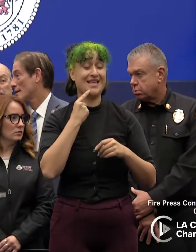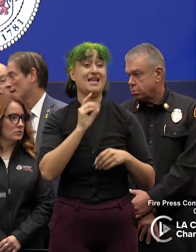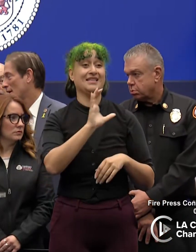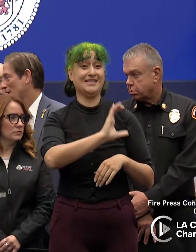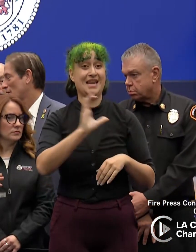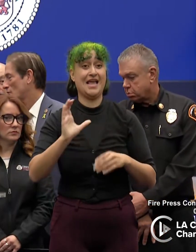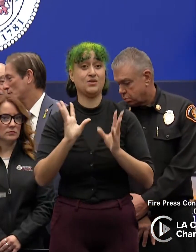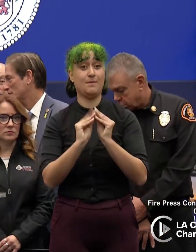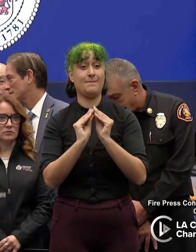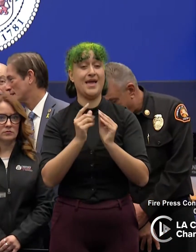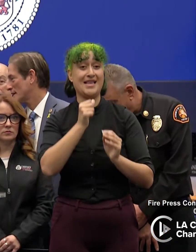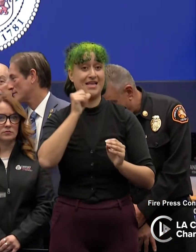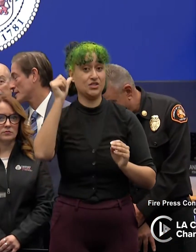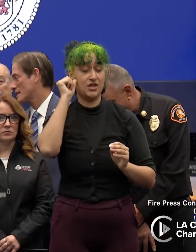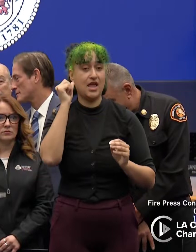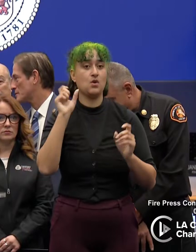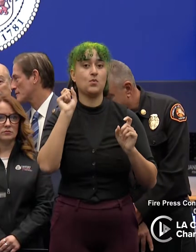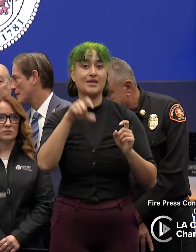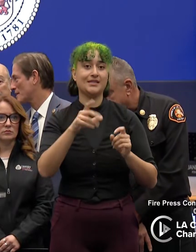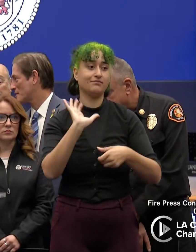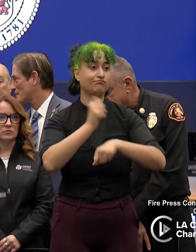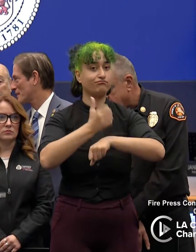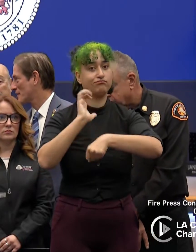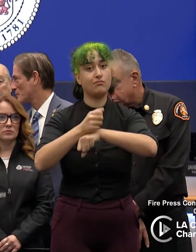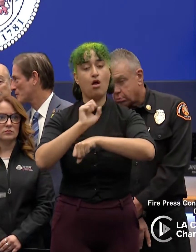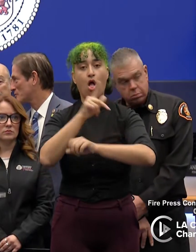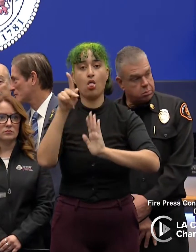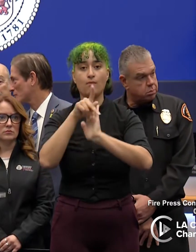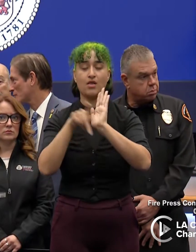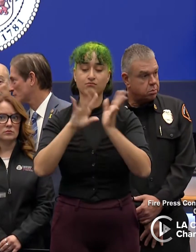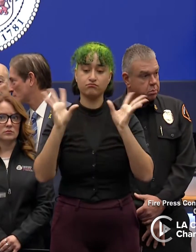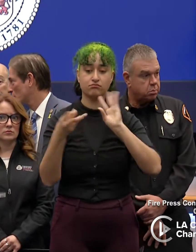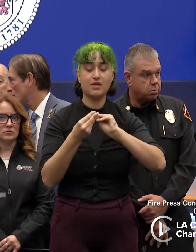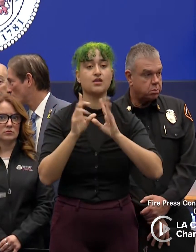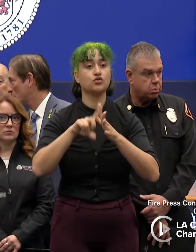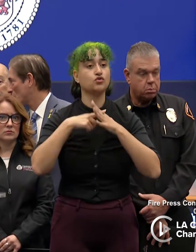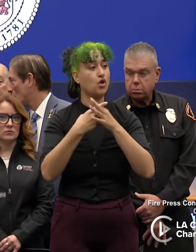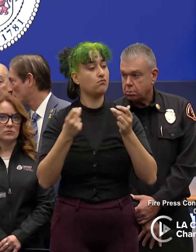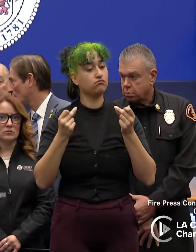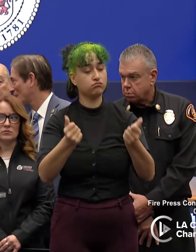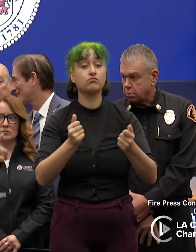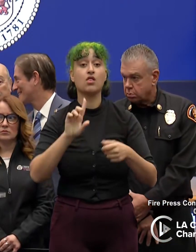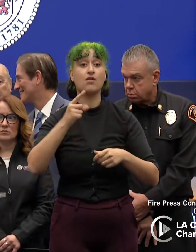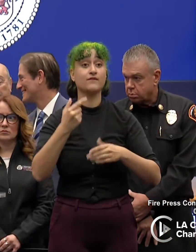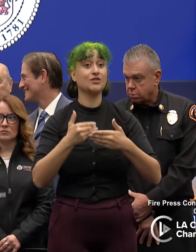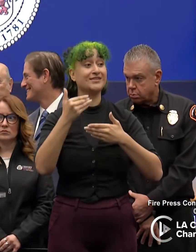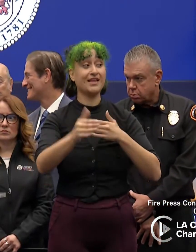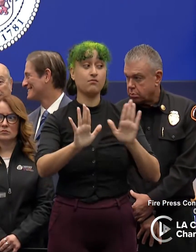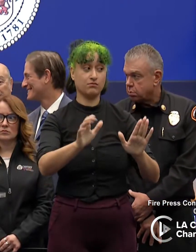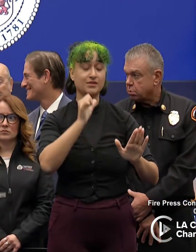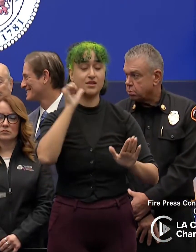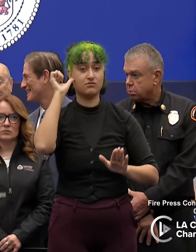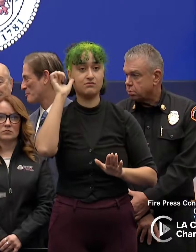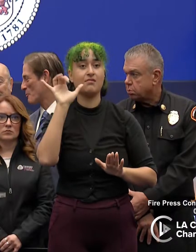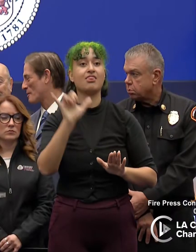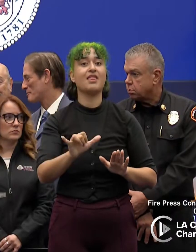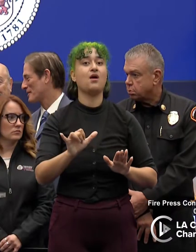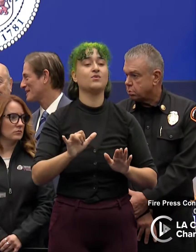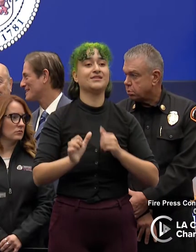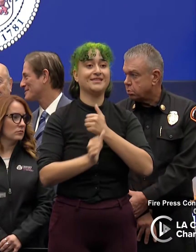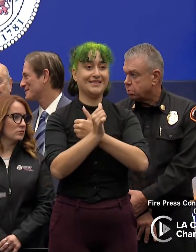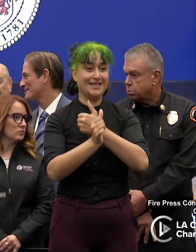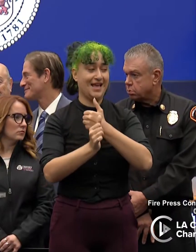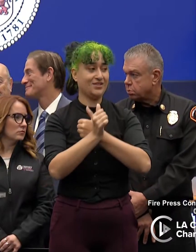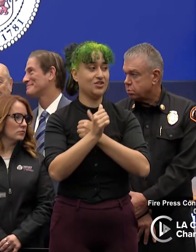met yesterday. We need to put all of those policies together and begin right away. The first step, though, was yesterday, and that was the